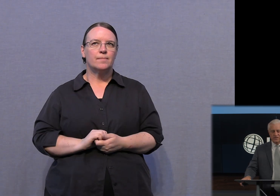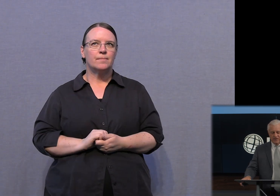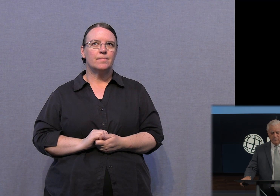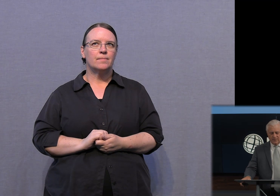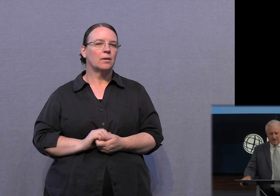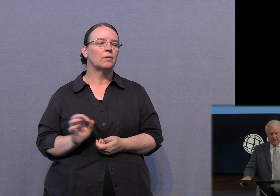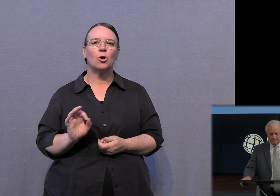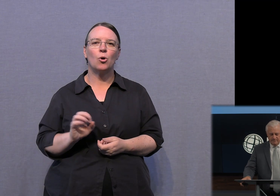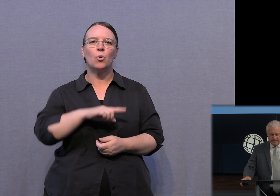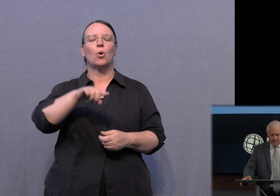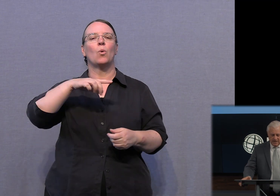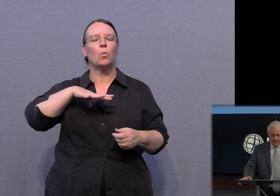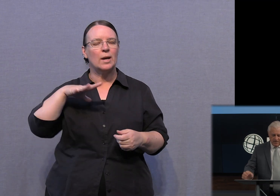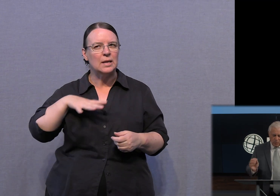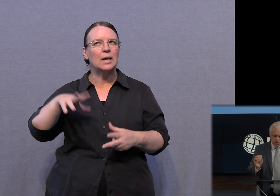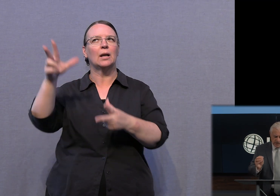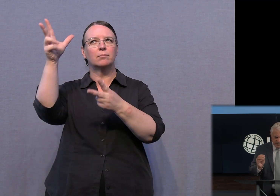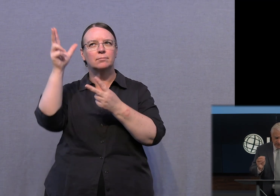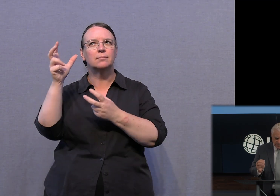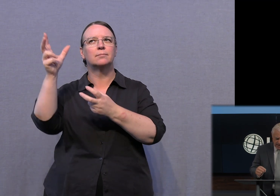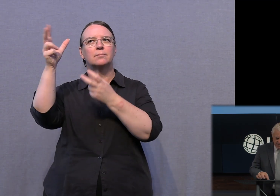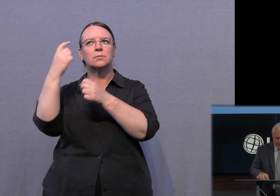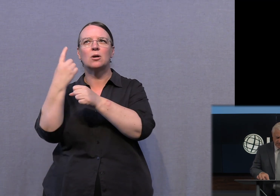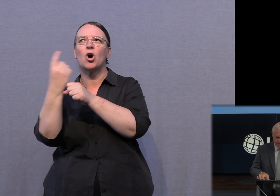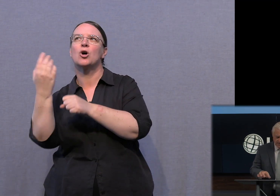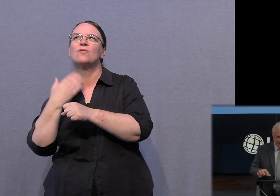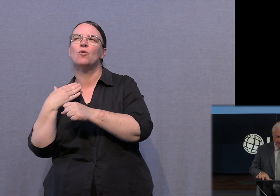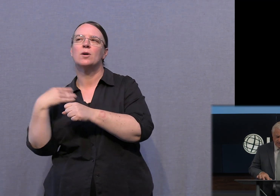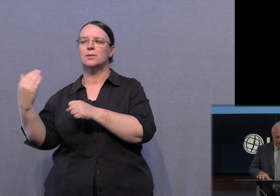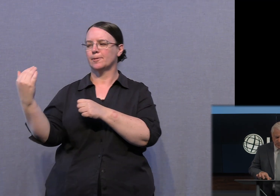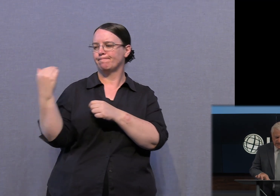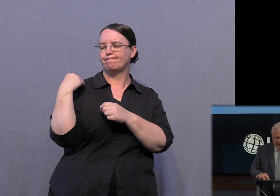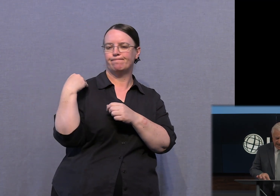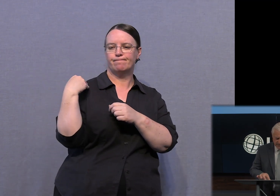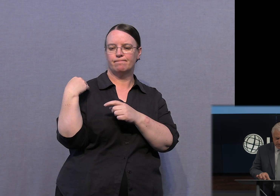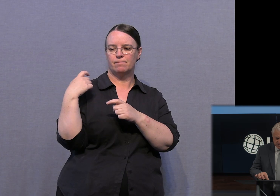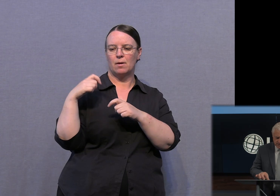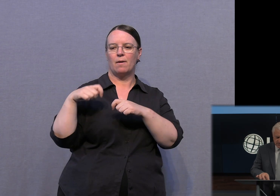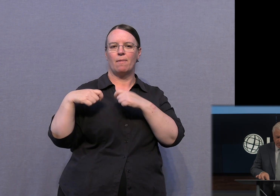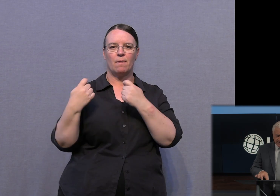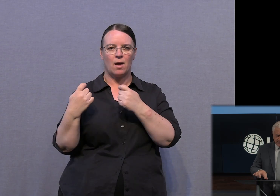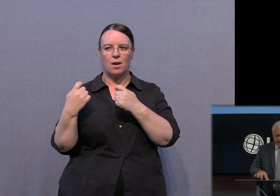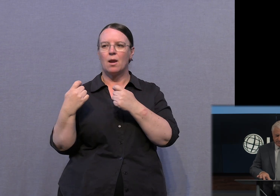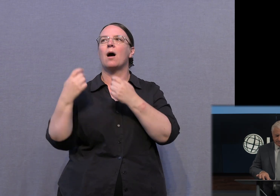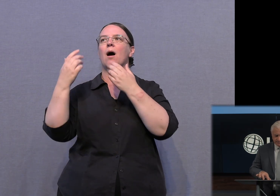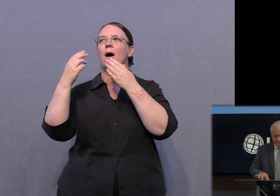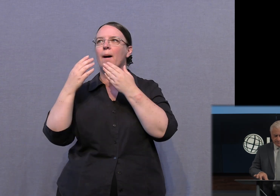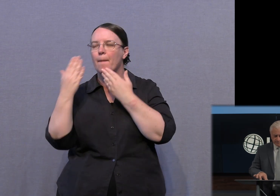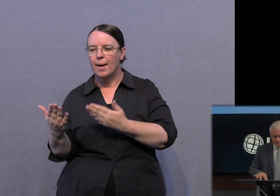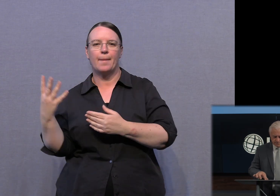we must hear from God. And once we hear from God, then we need to act. Praise